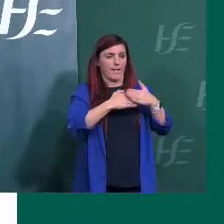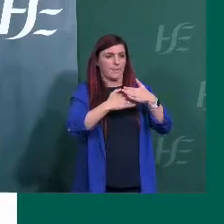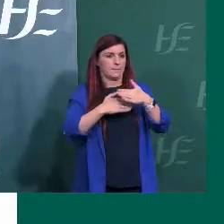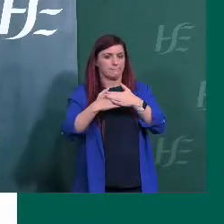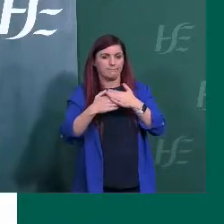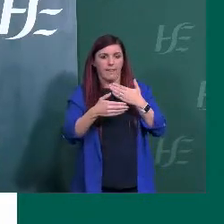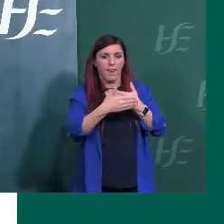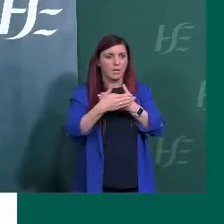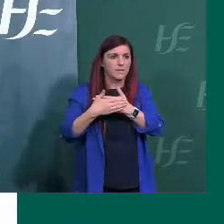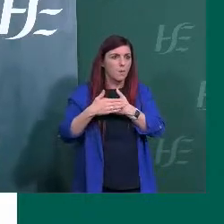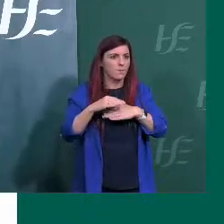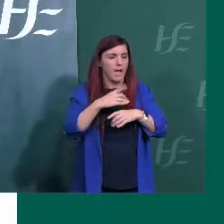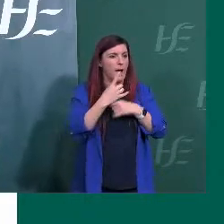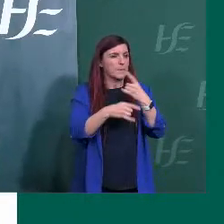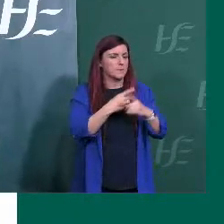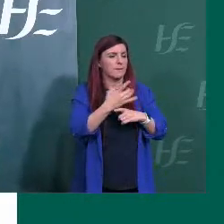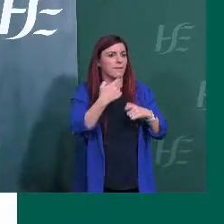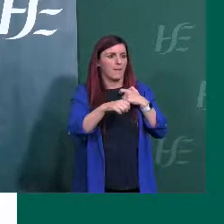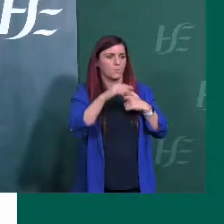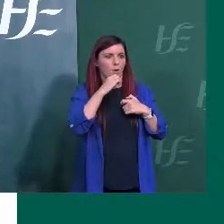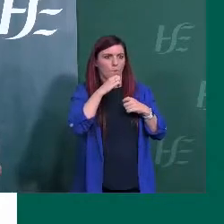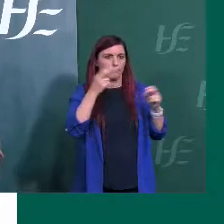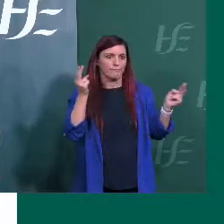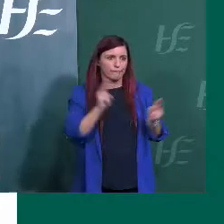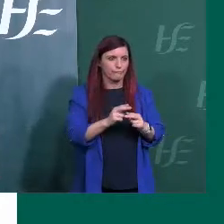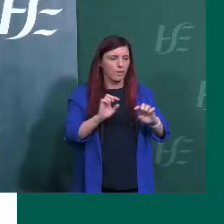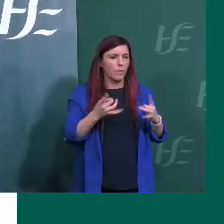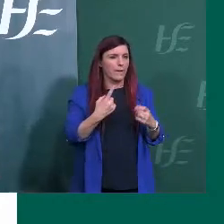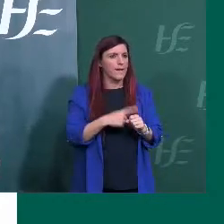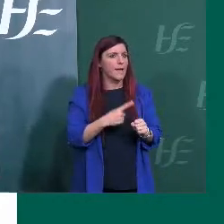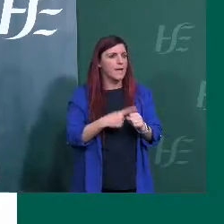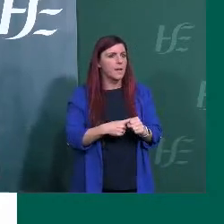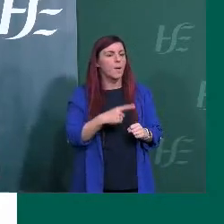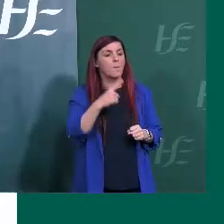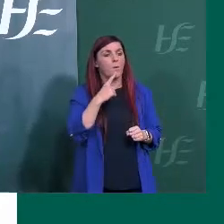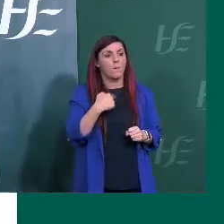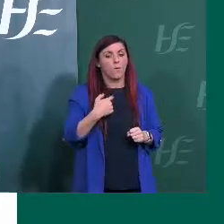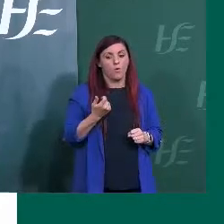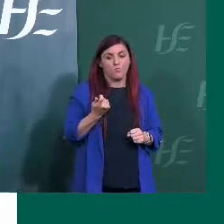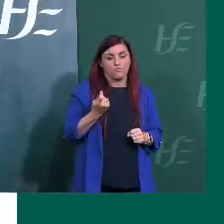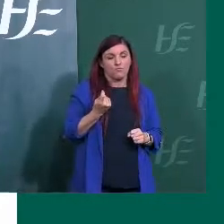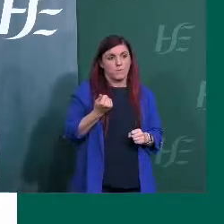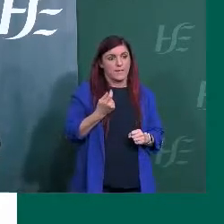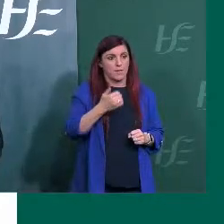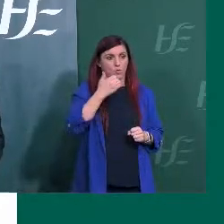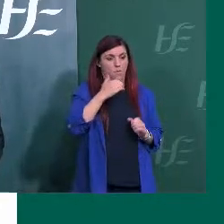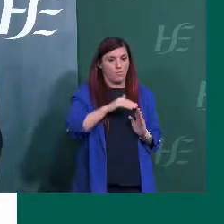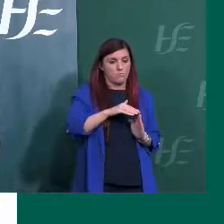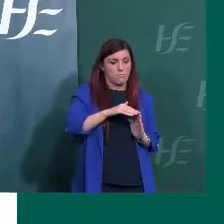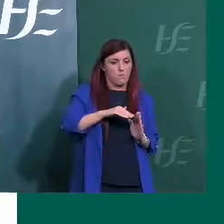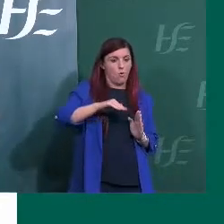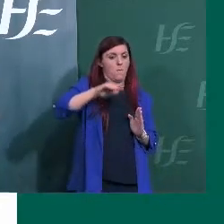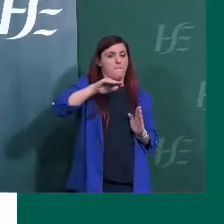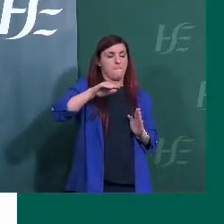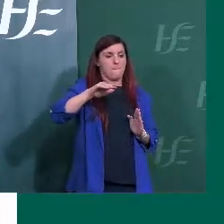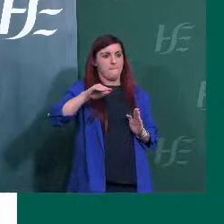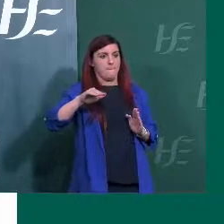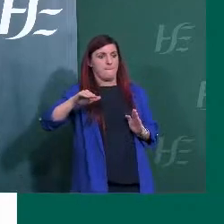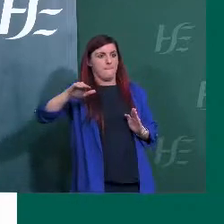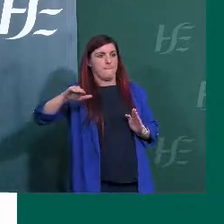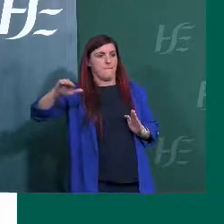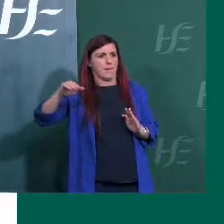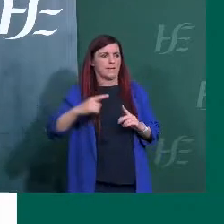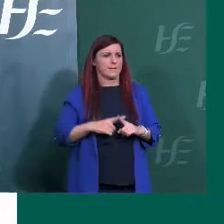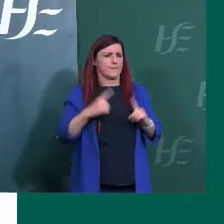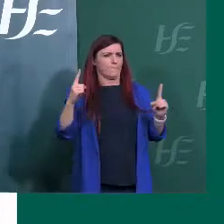distancing, and everything else that people are familiar with. But the more recent surge is different in shape,